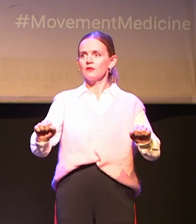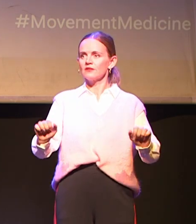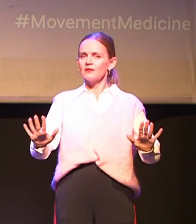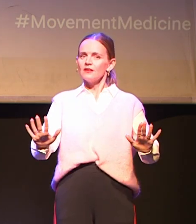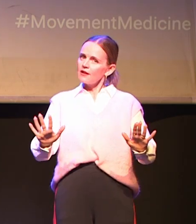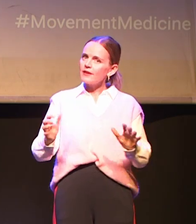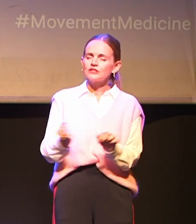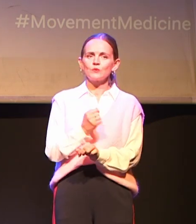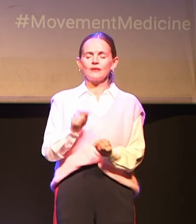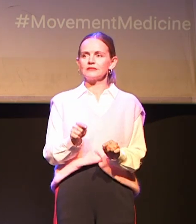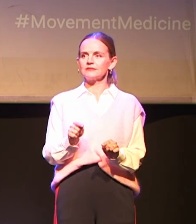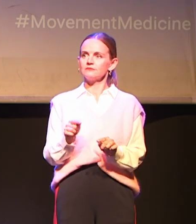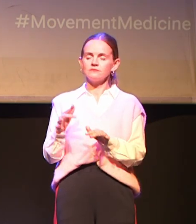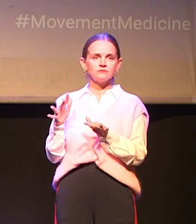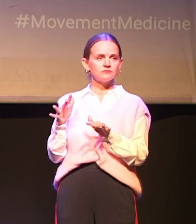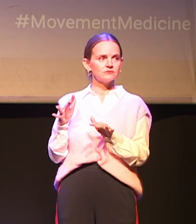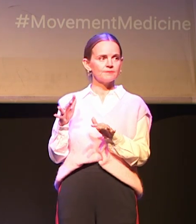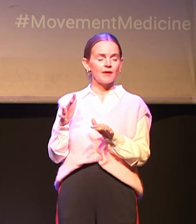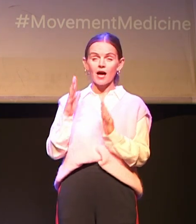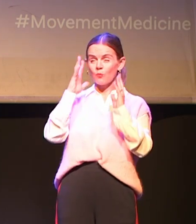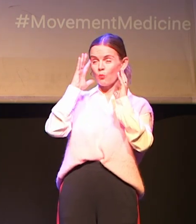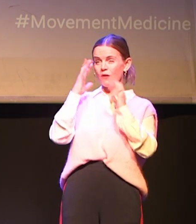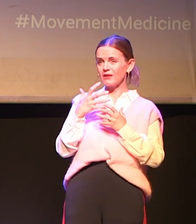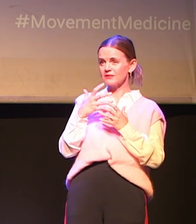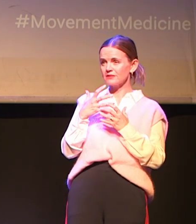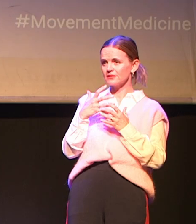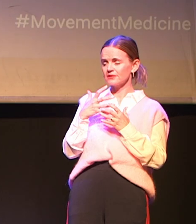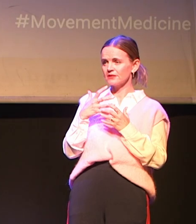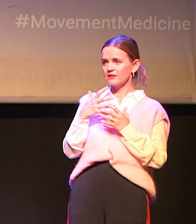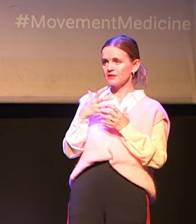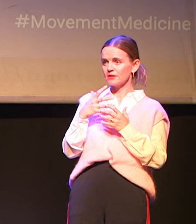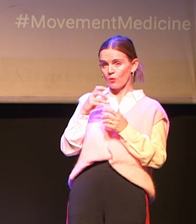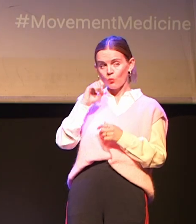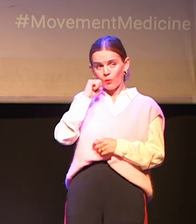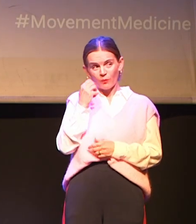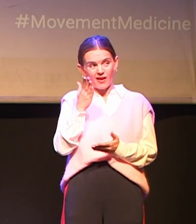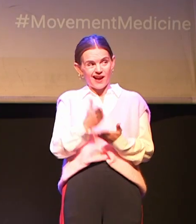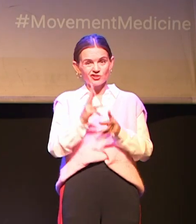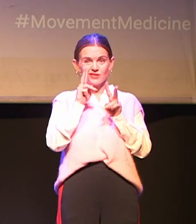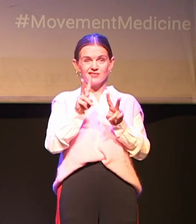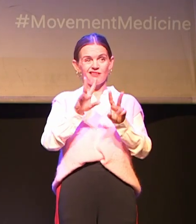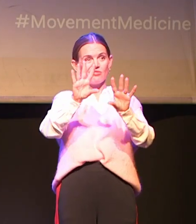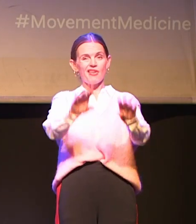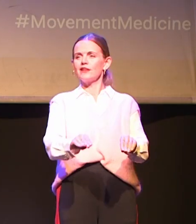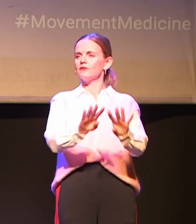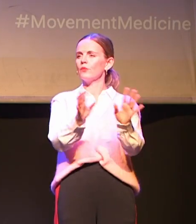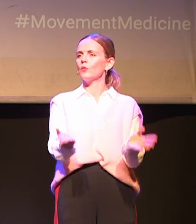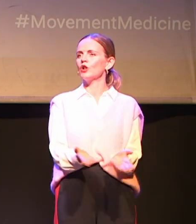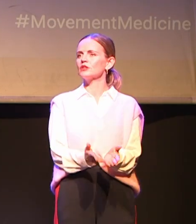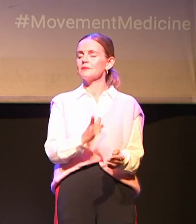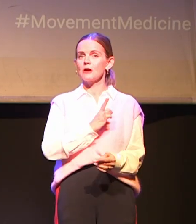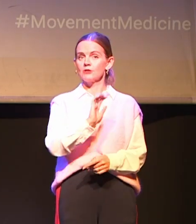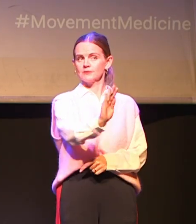do this, then I'm worrying about whether we will actually be seeing the end of the world. Right, because we're facing it. And I say